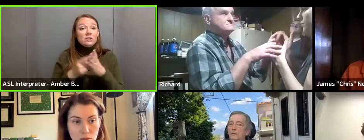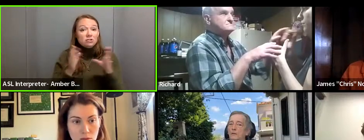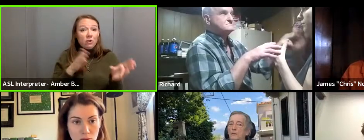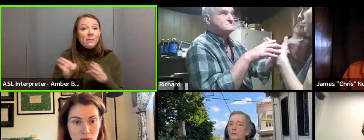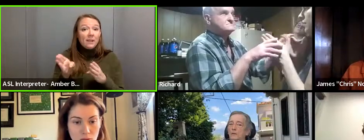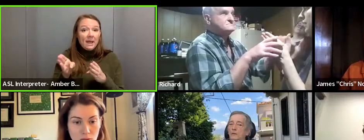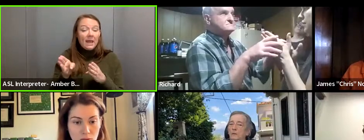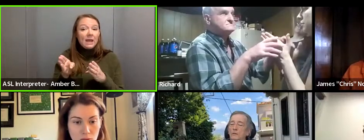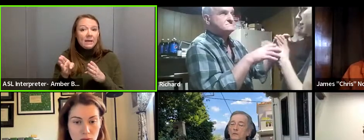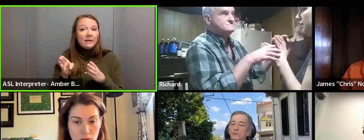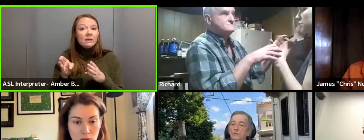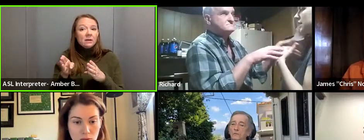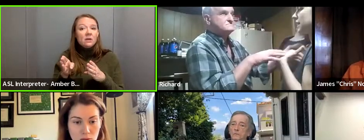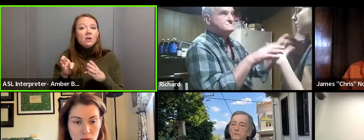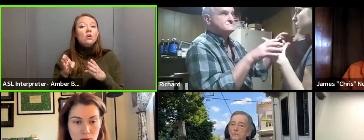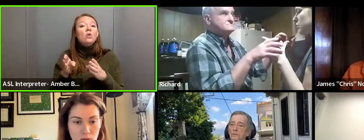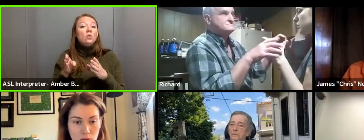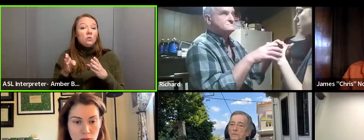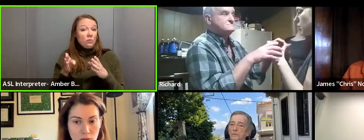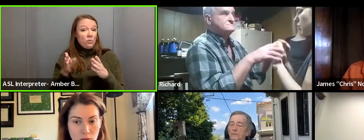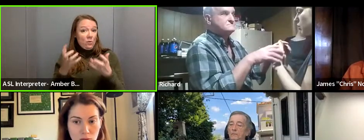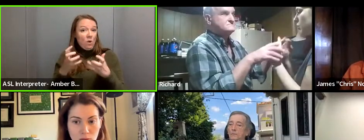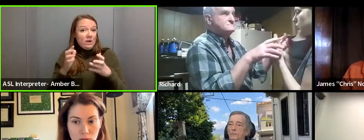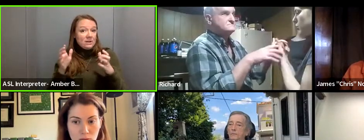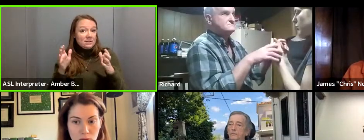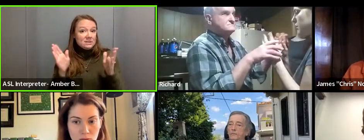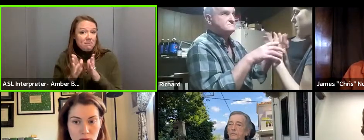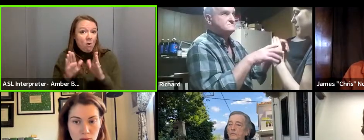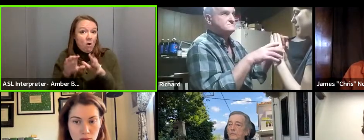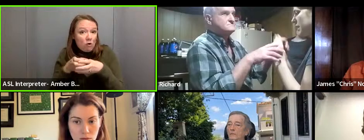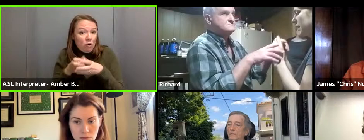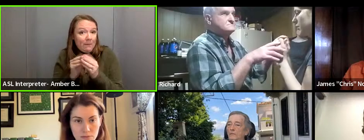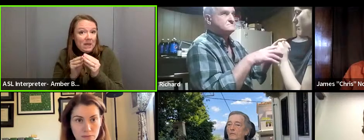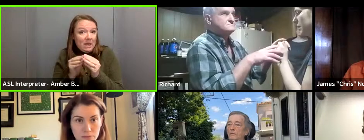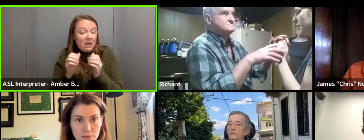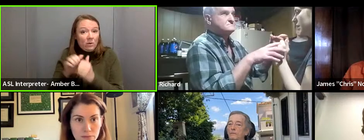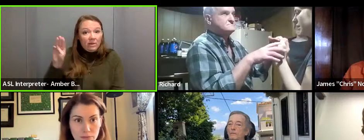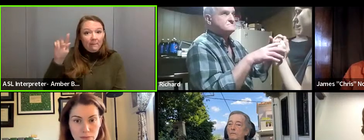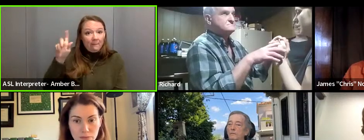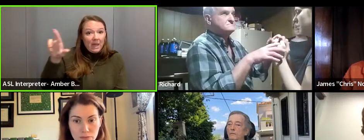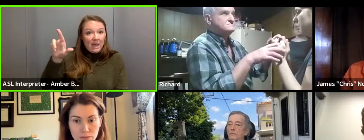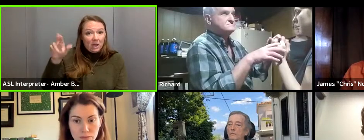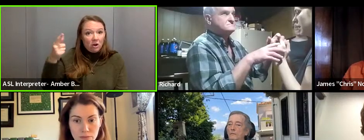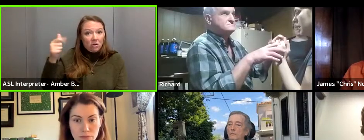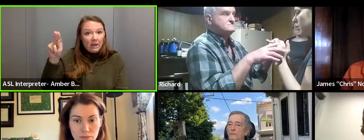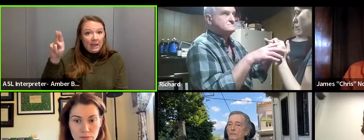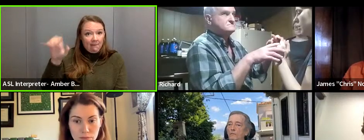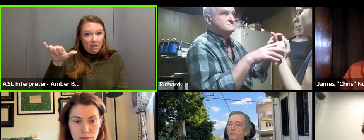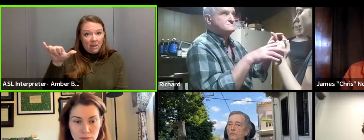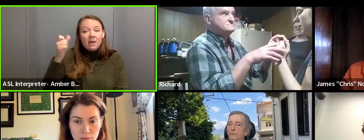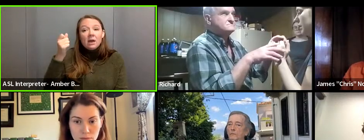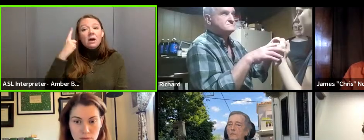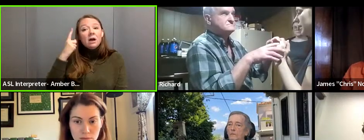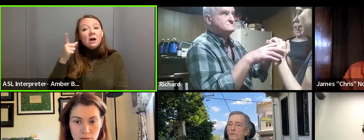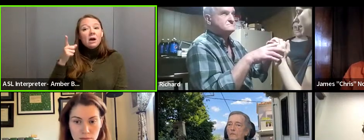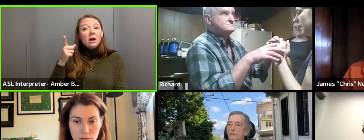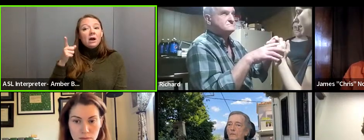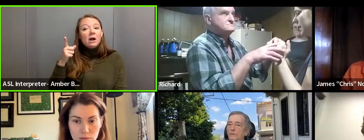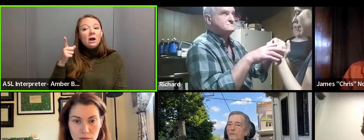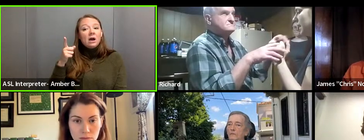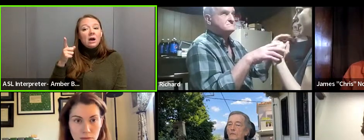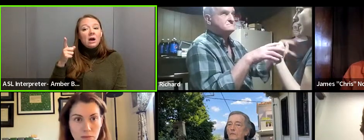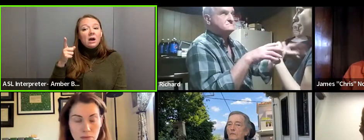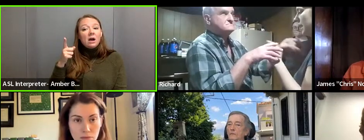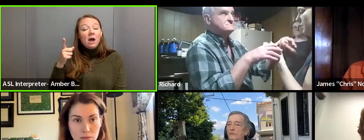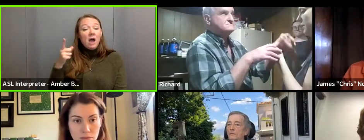a small group meeting with Mayor Gainey, and then also what I was specifically